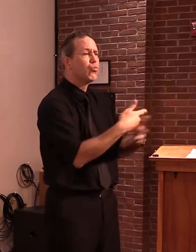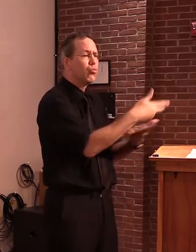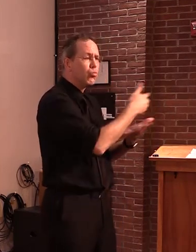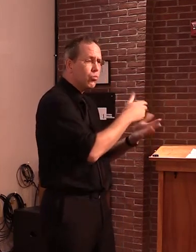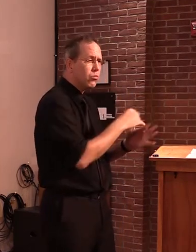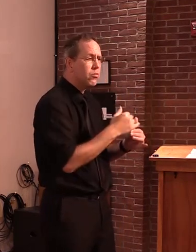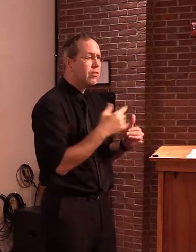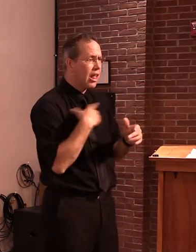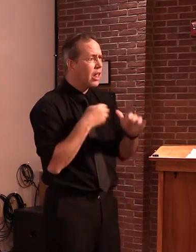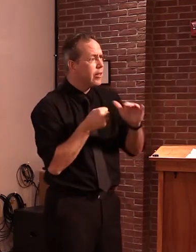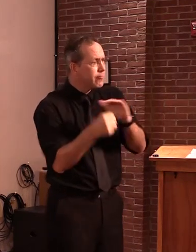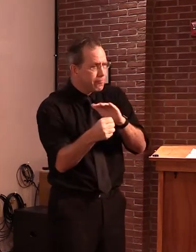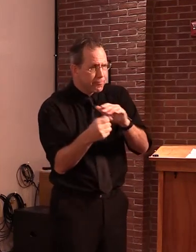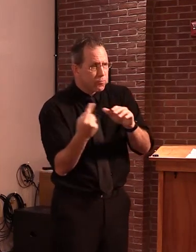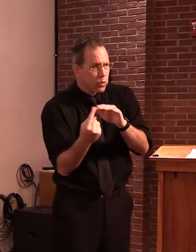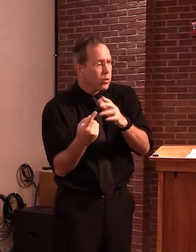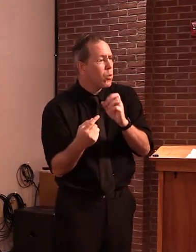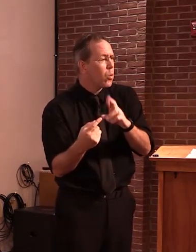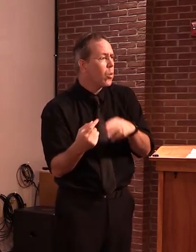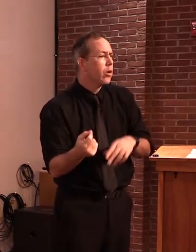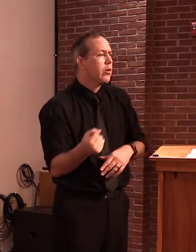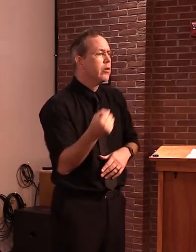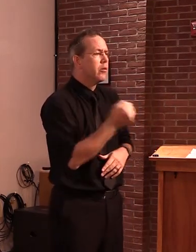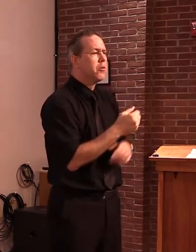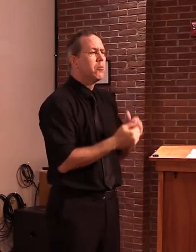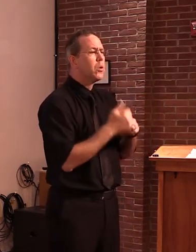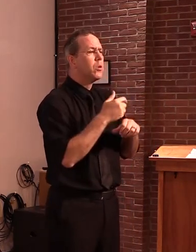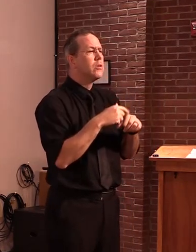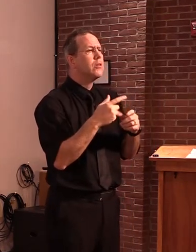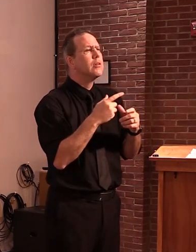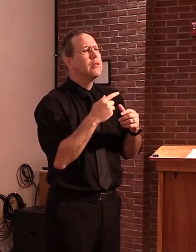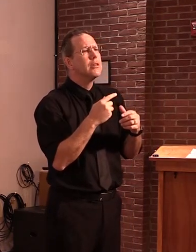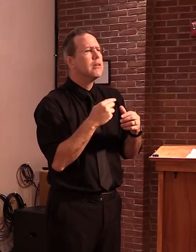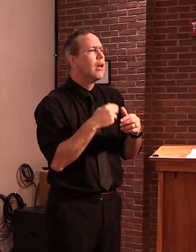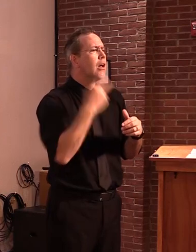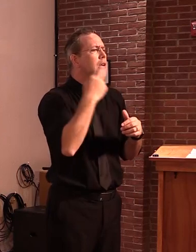greatest vulnerability. So having those quarantine facilities